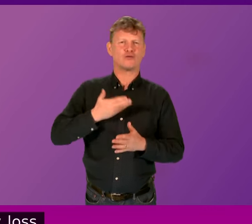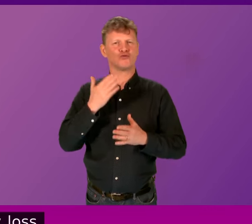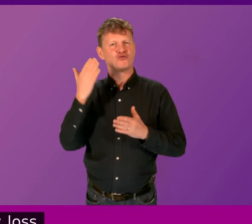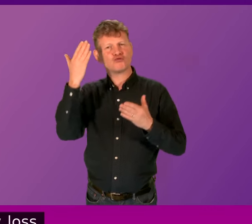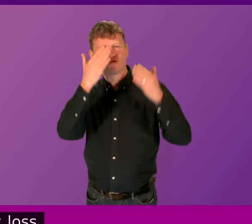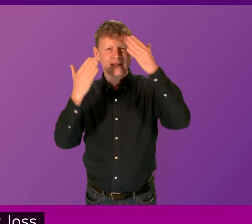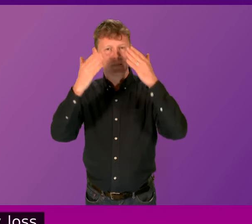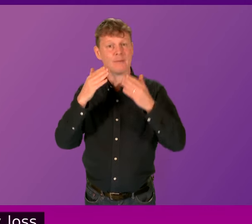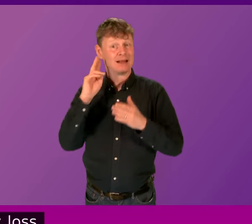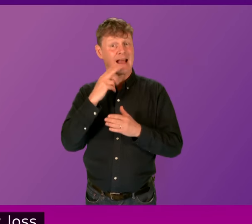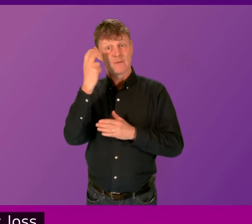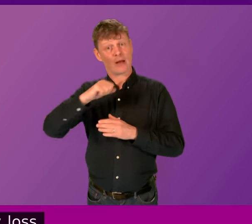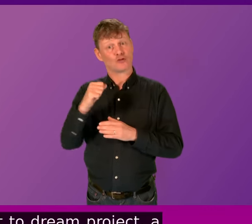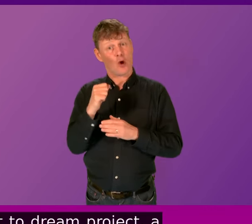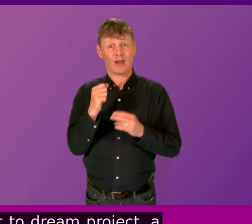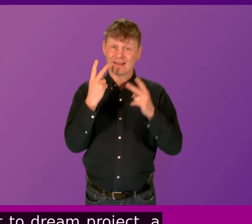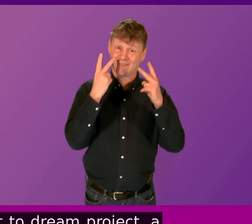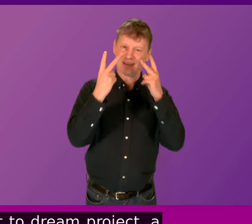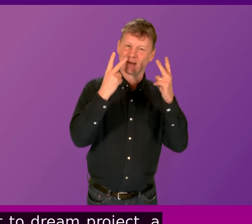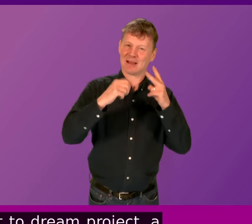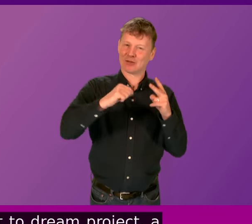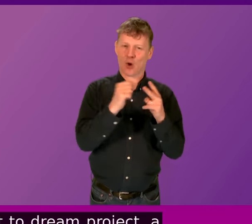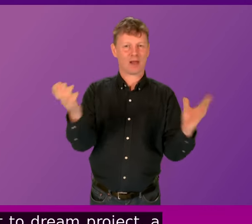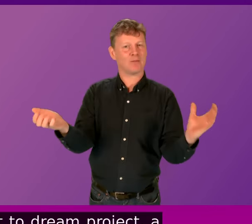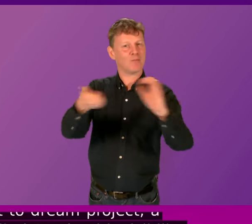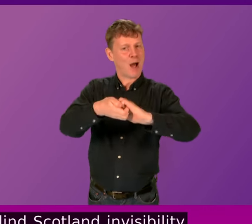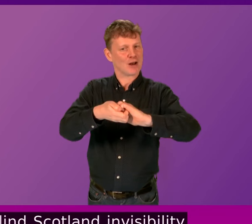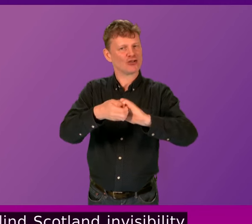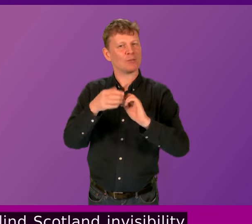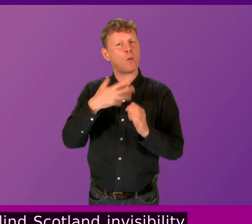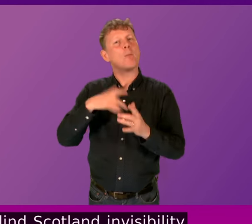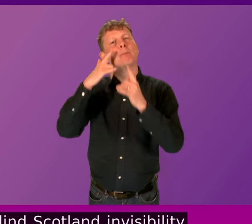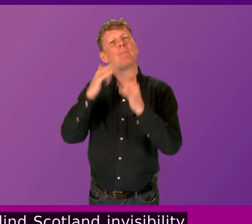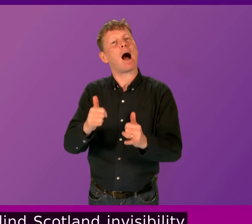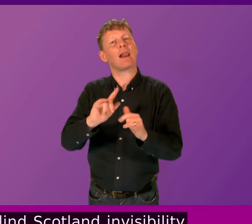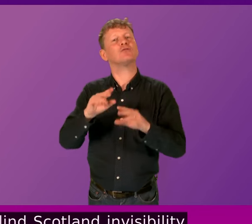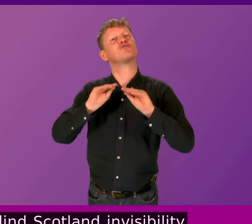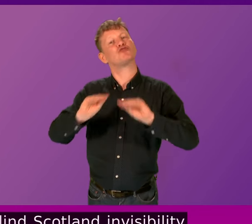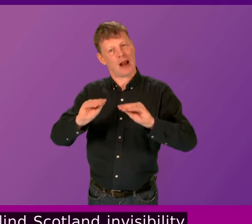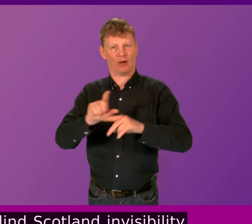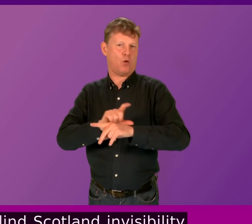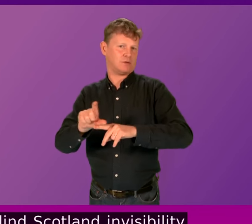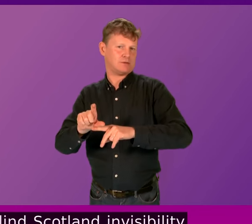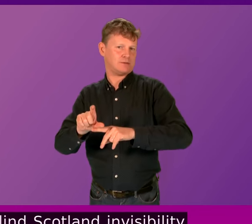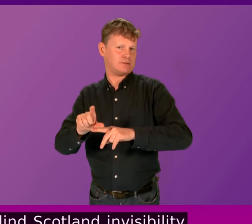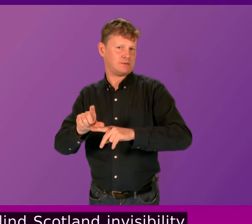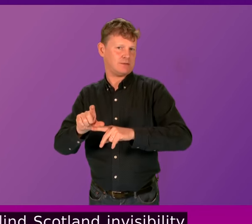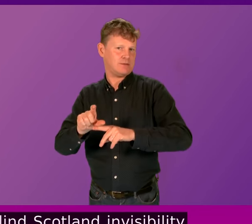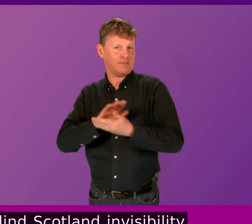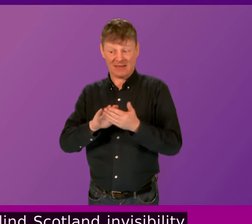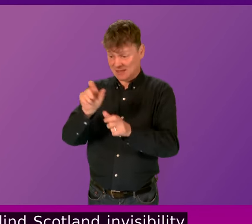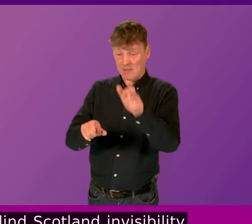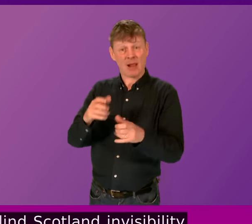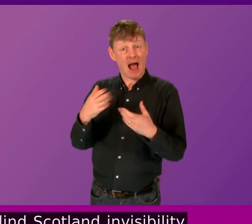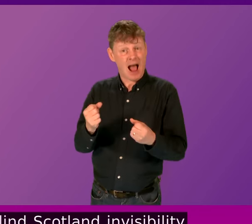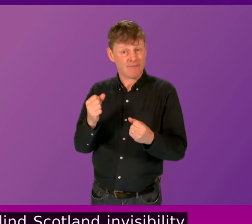Deafblind Scotland and Visibility Scotland, to pilot a training course supporting people living with a sensory